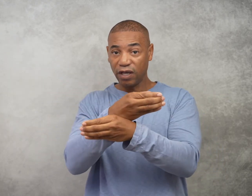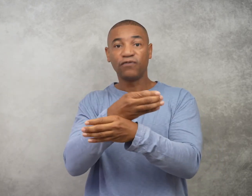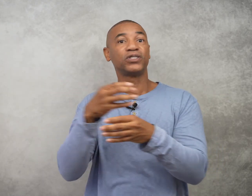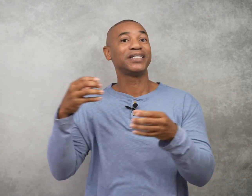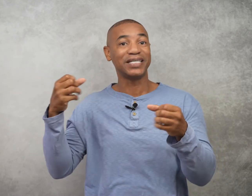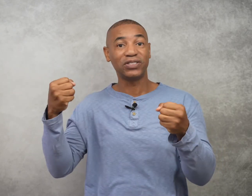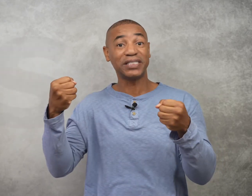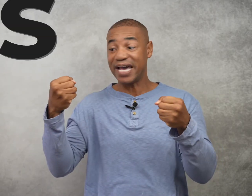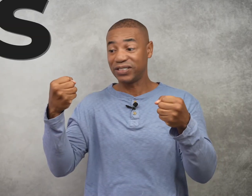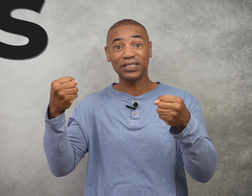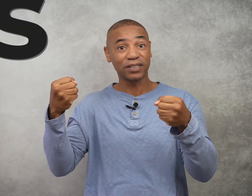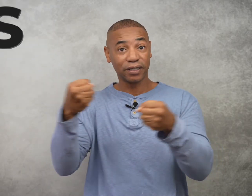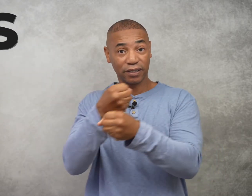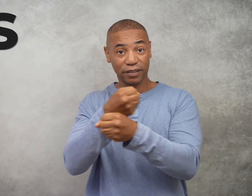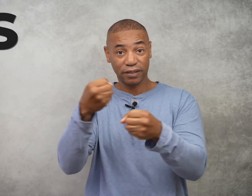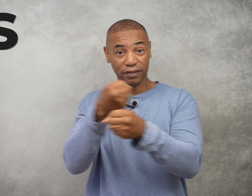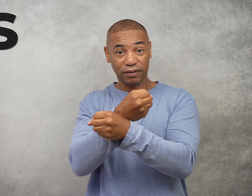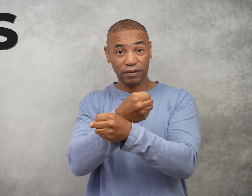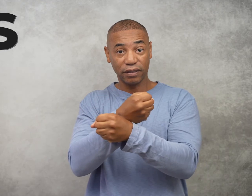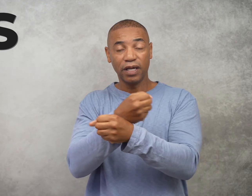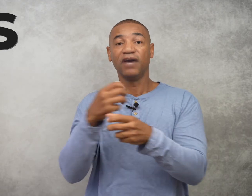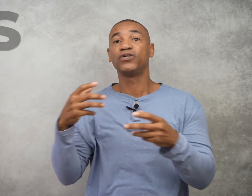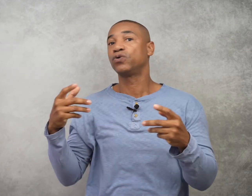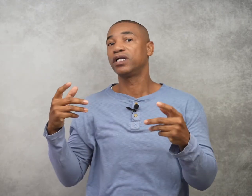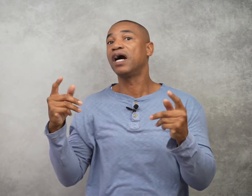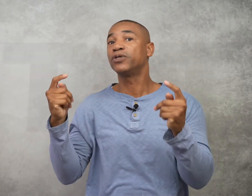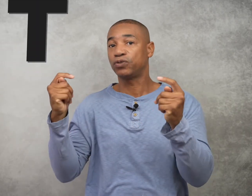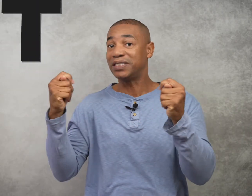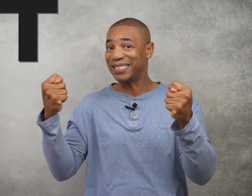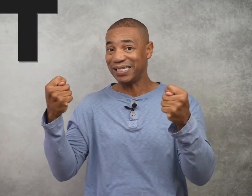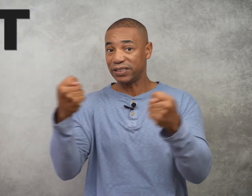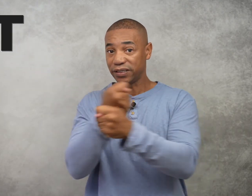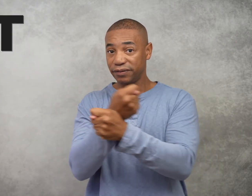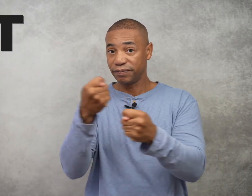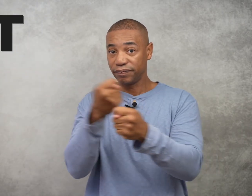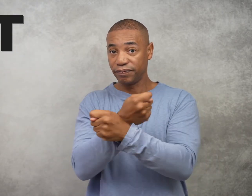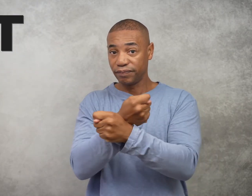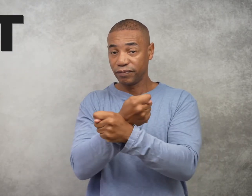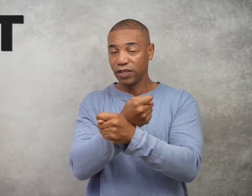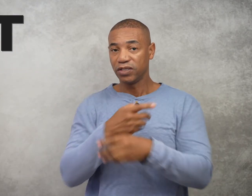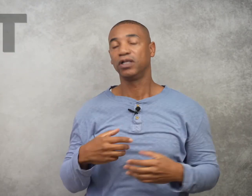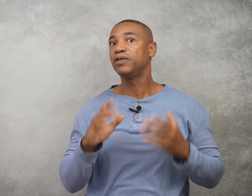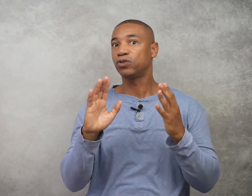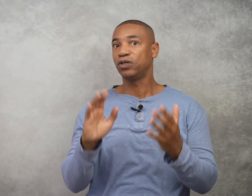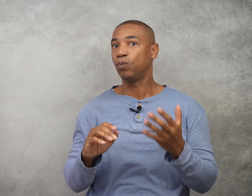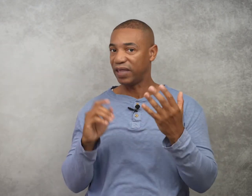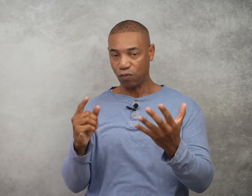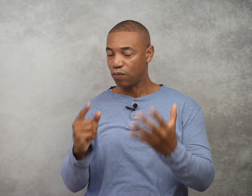For statistics, S's. And for trigonometry, T's. So let me show you that one more